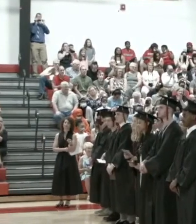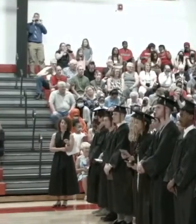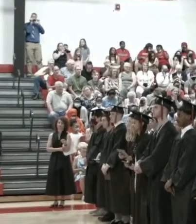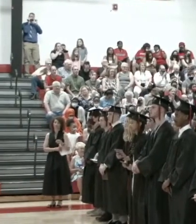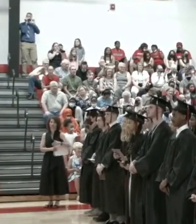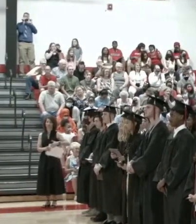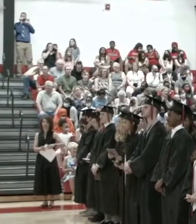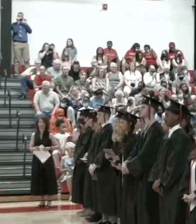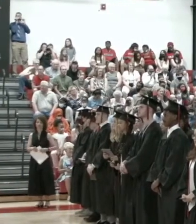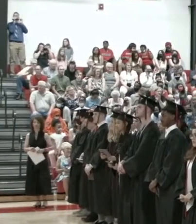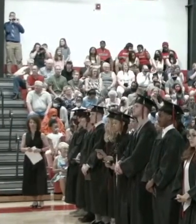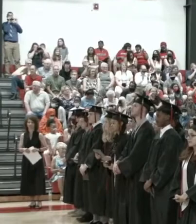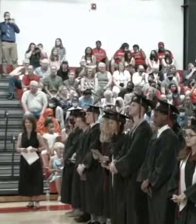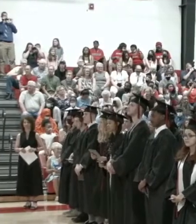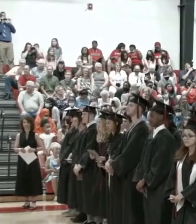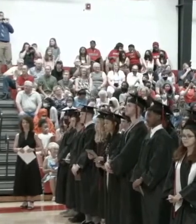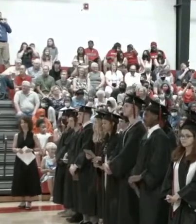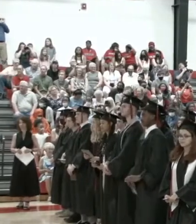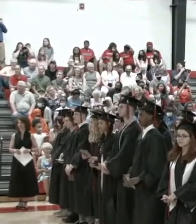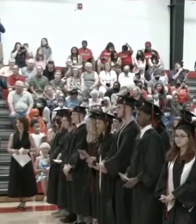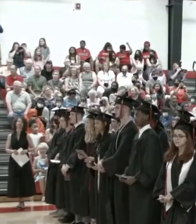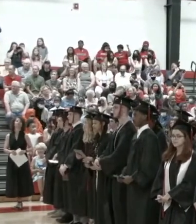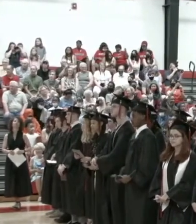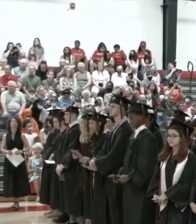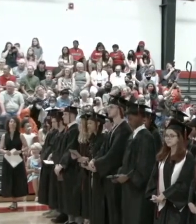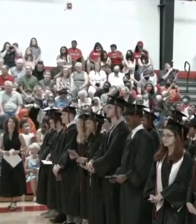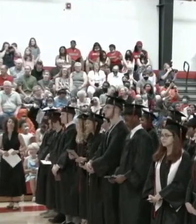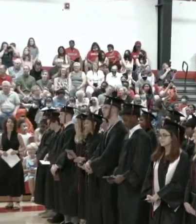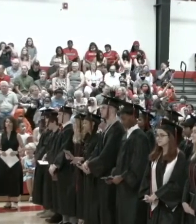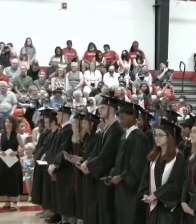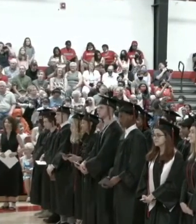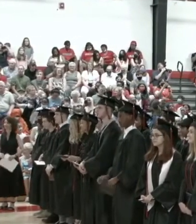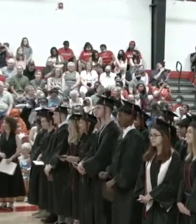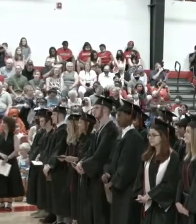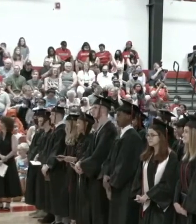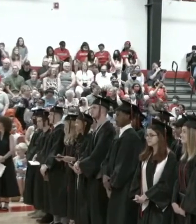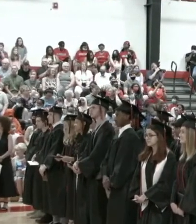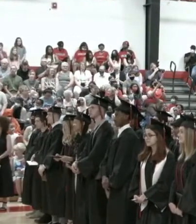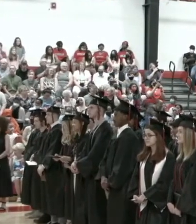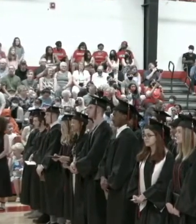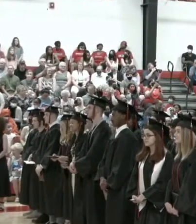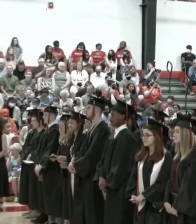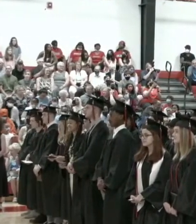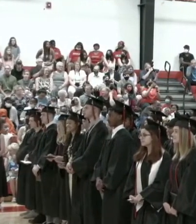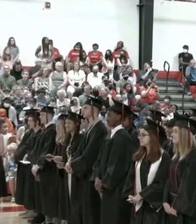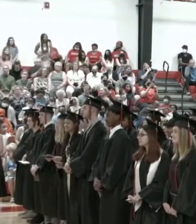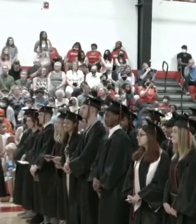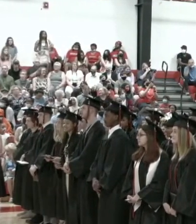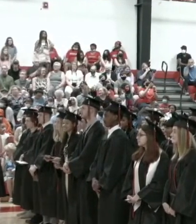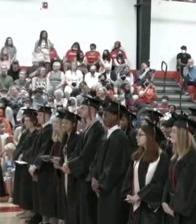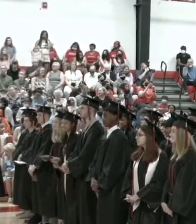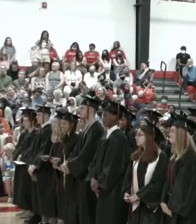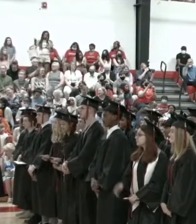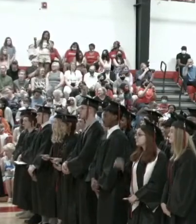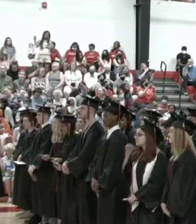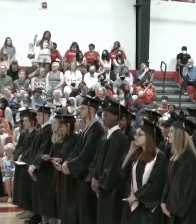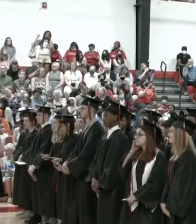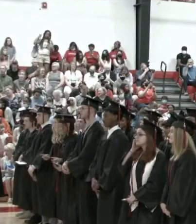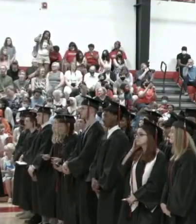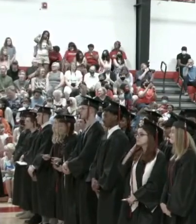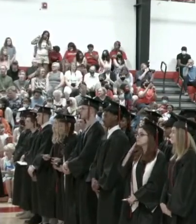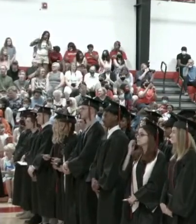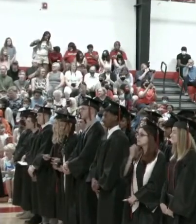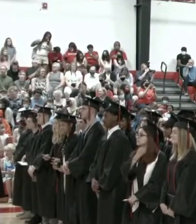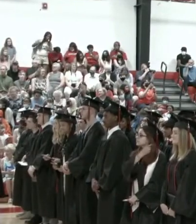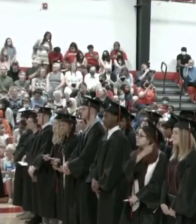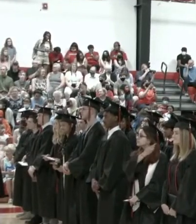Ladies and gentlemen, it is my absolute privilege to present to you the graduated